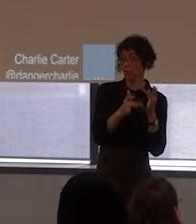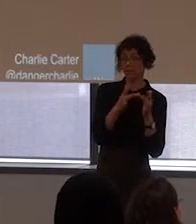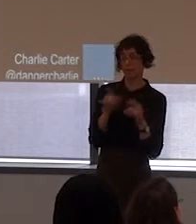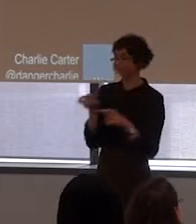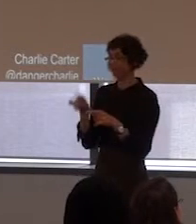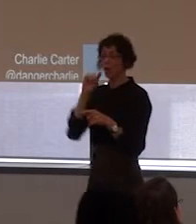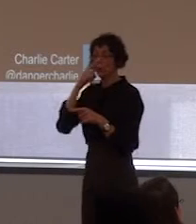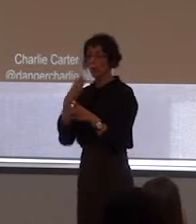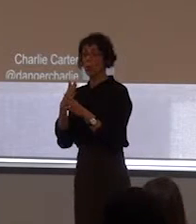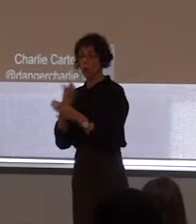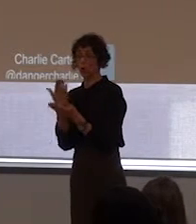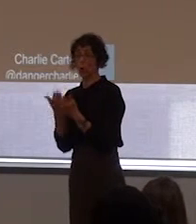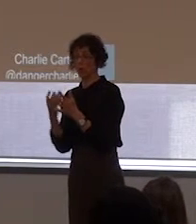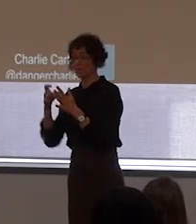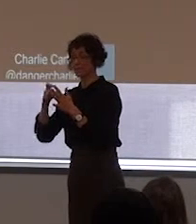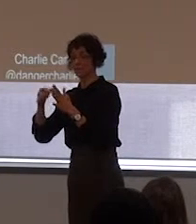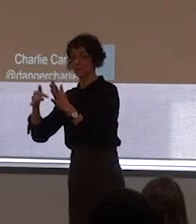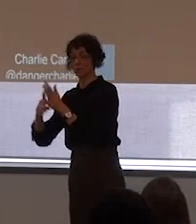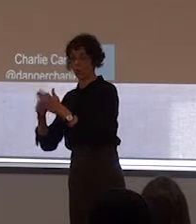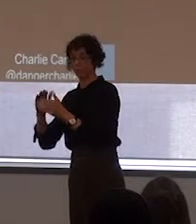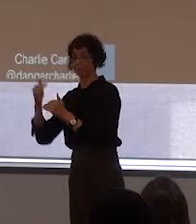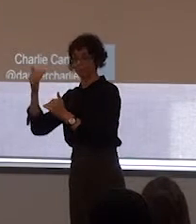well. So check it out.